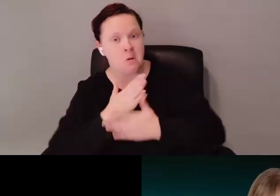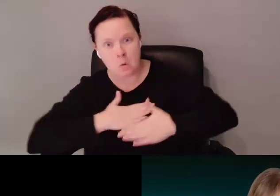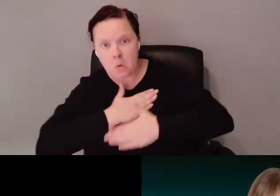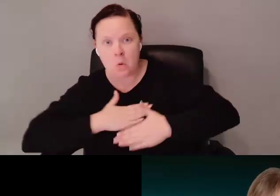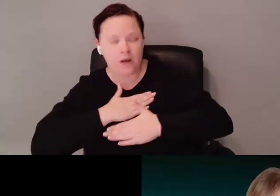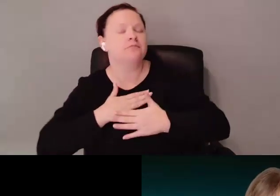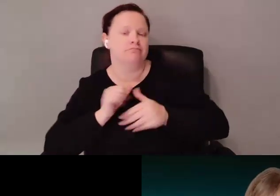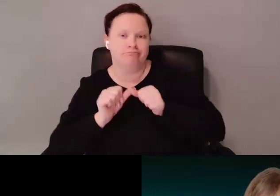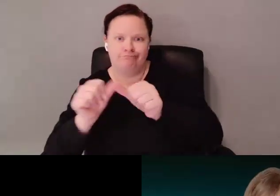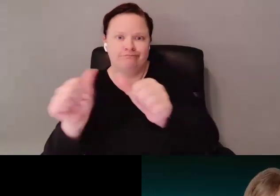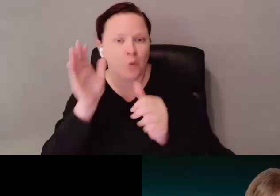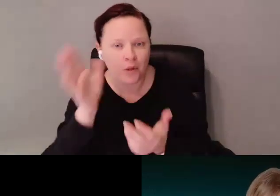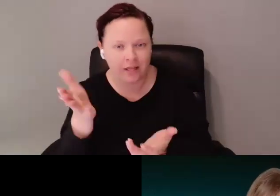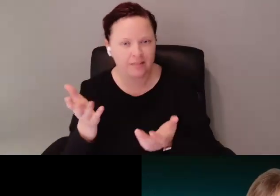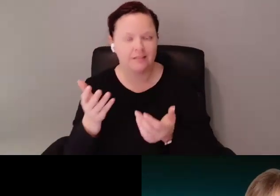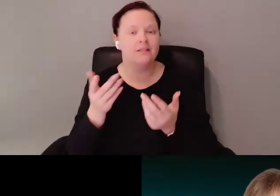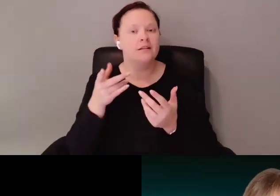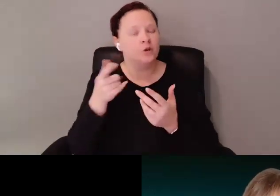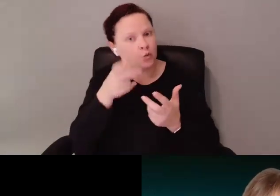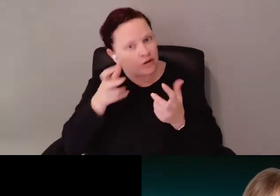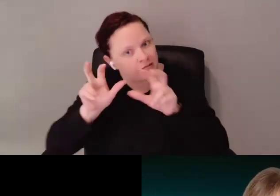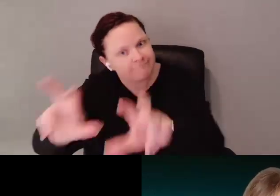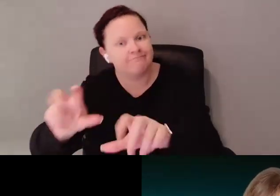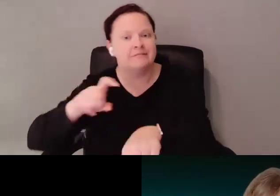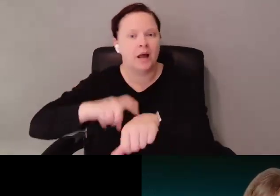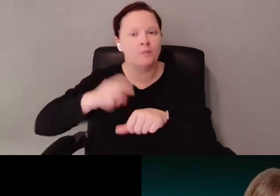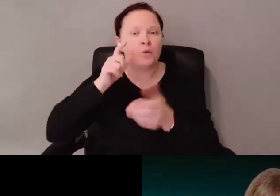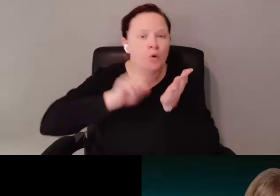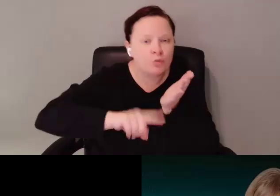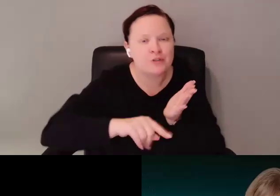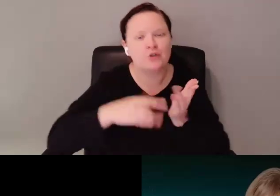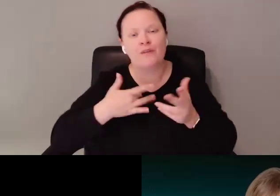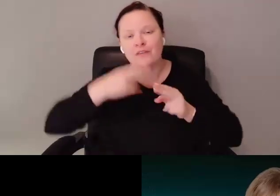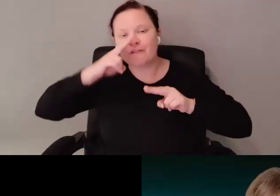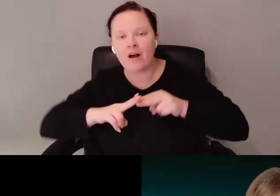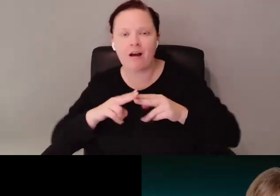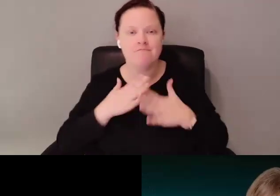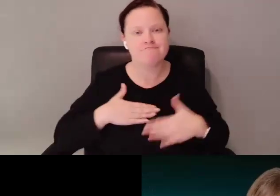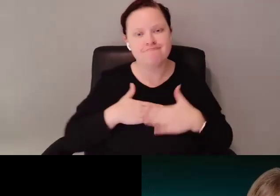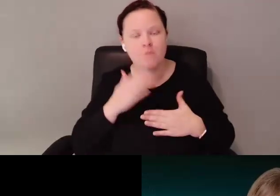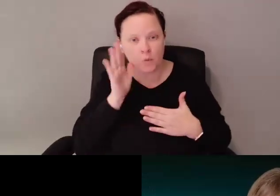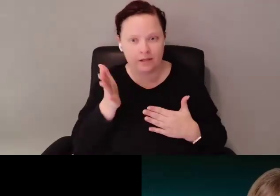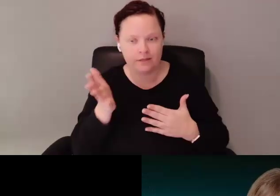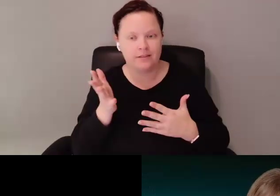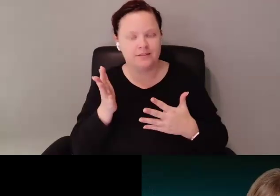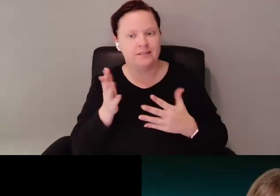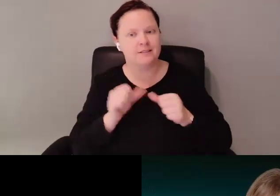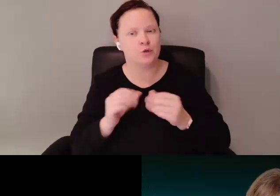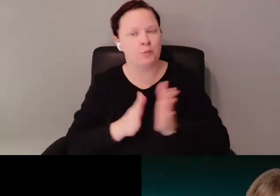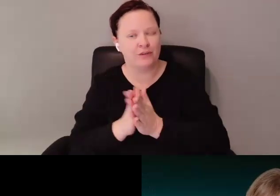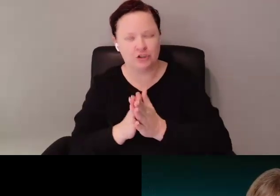putting all your time, your effort. You're going to do research. It's going to feel fun. So